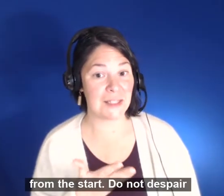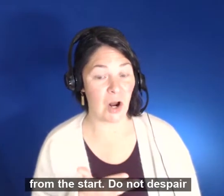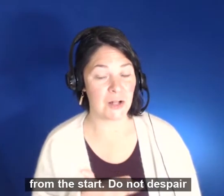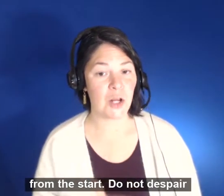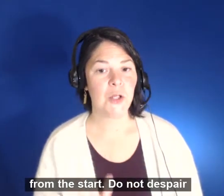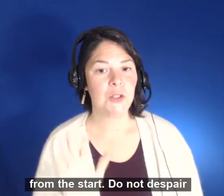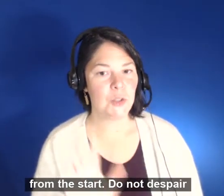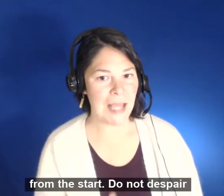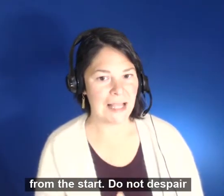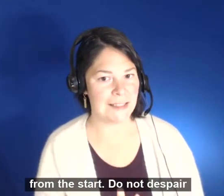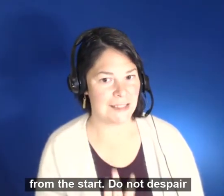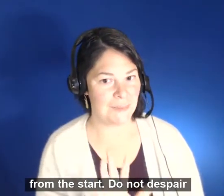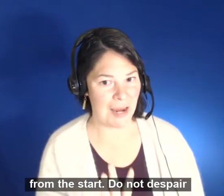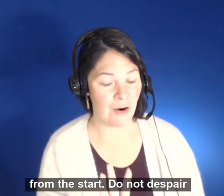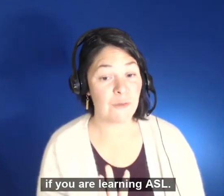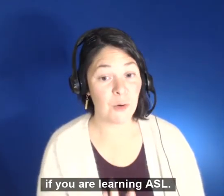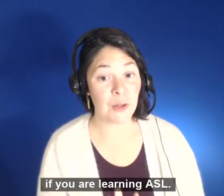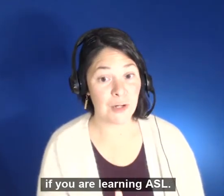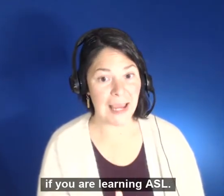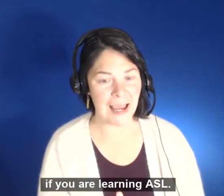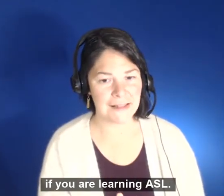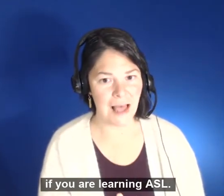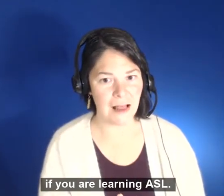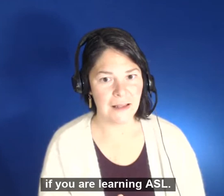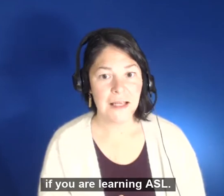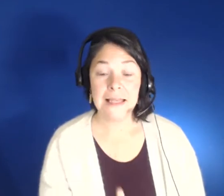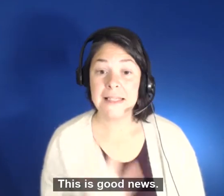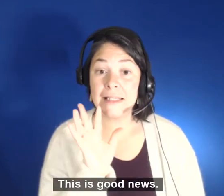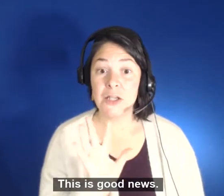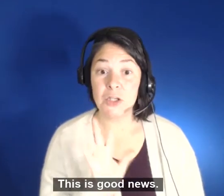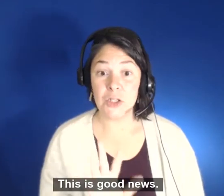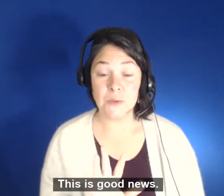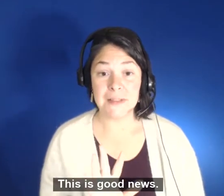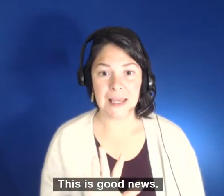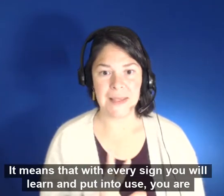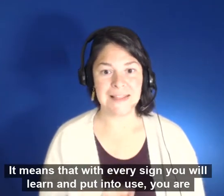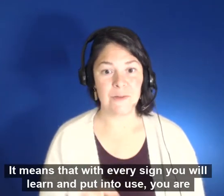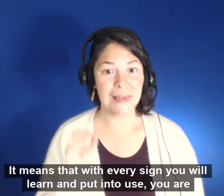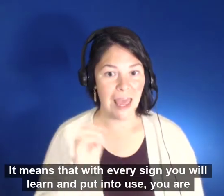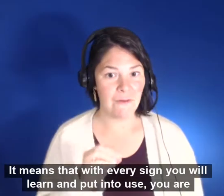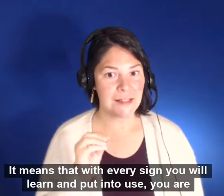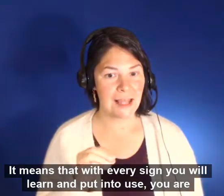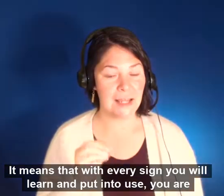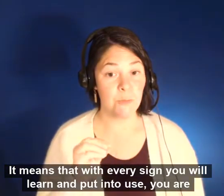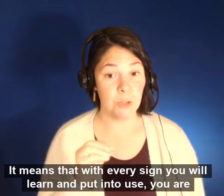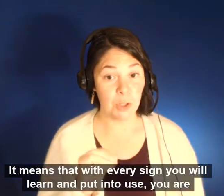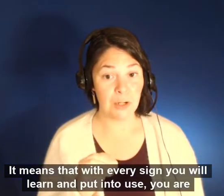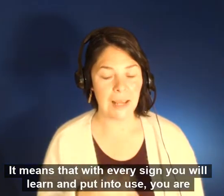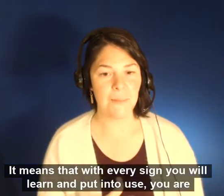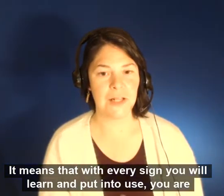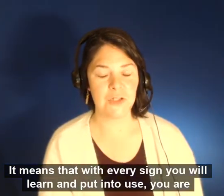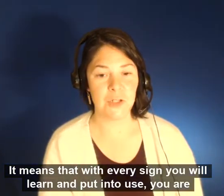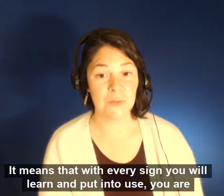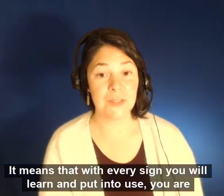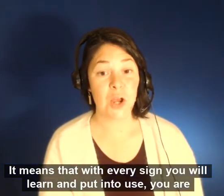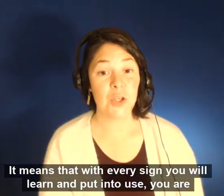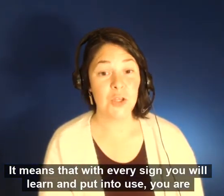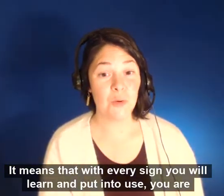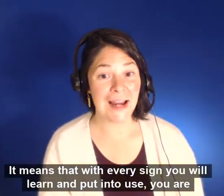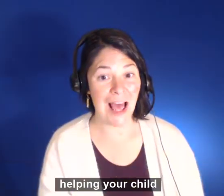start. Do not despair if you are learning ASL. This is good news. It means that with every sign you learn and put into use, you are